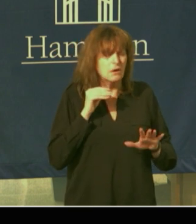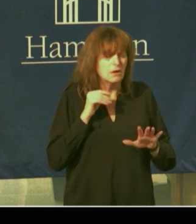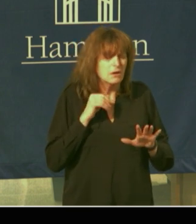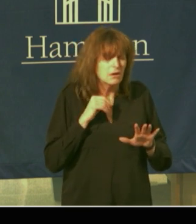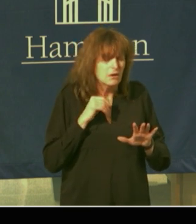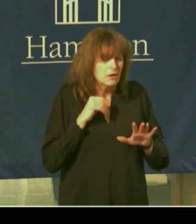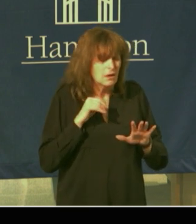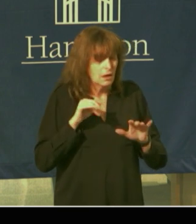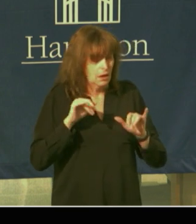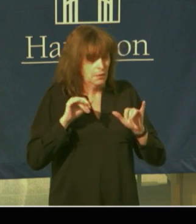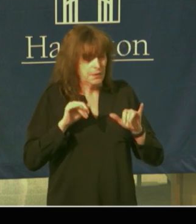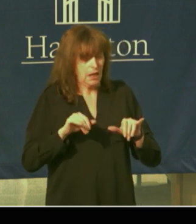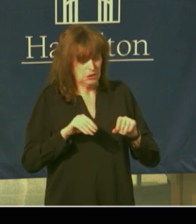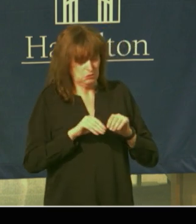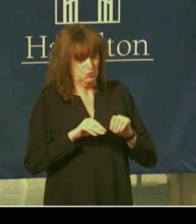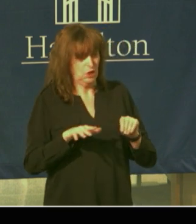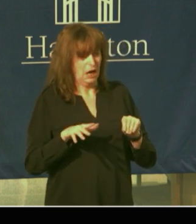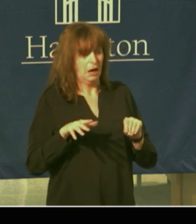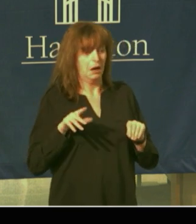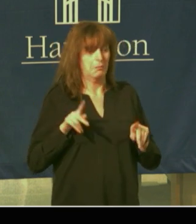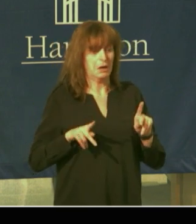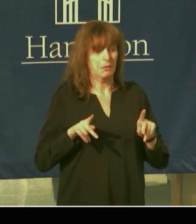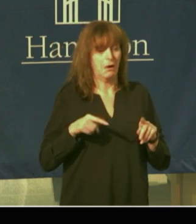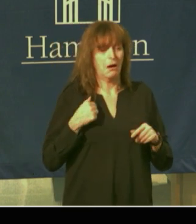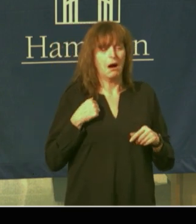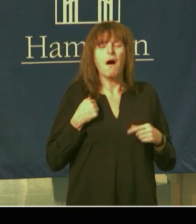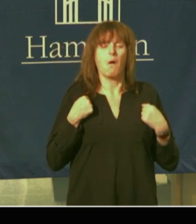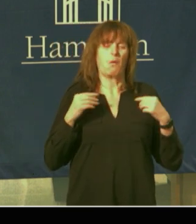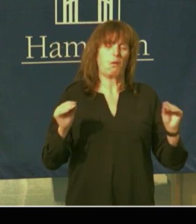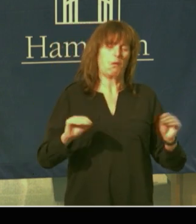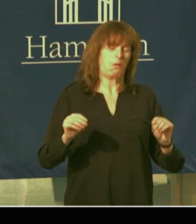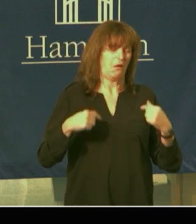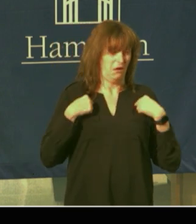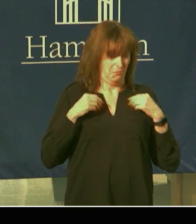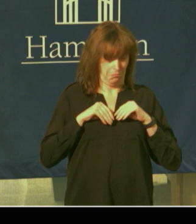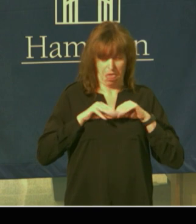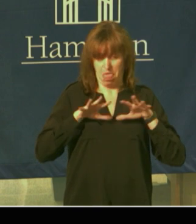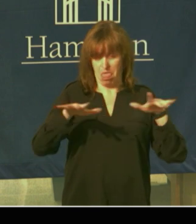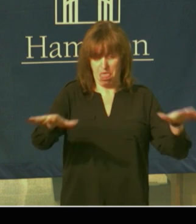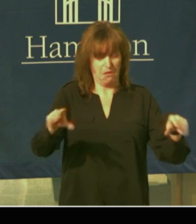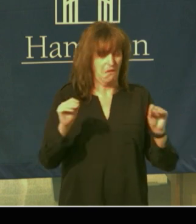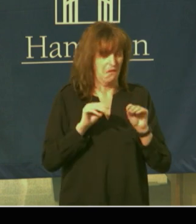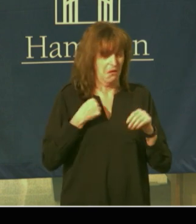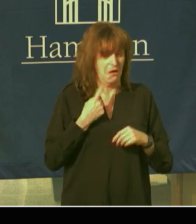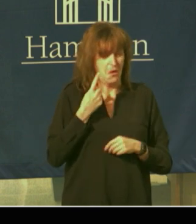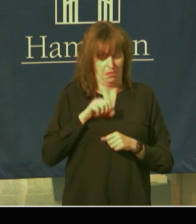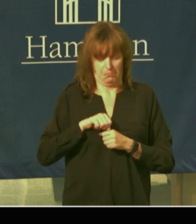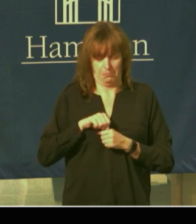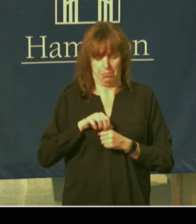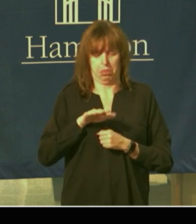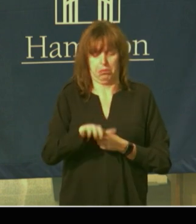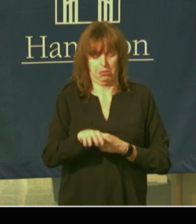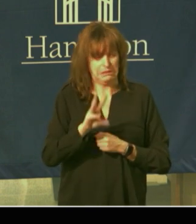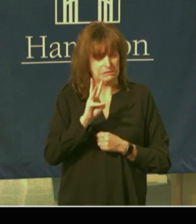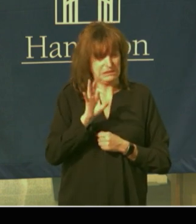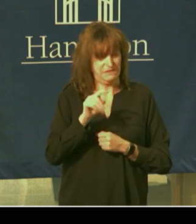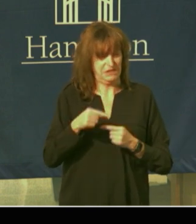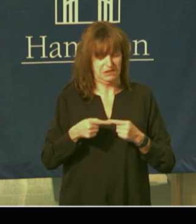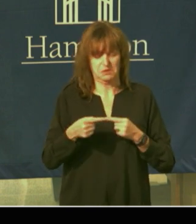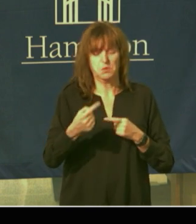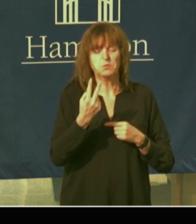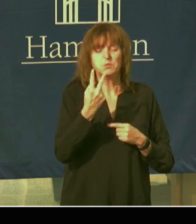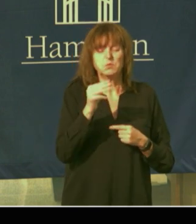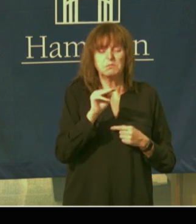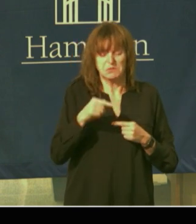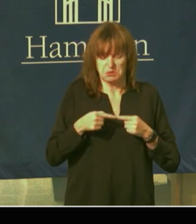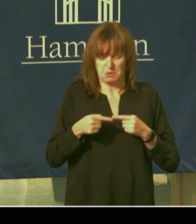it doesn't float in the air, it doesn't get a long way, and that's why people are hearing, stay 6 feet away, stay 2 meters away, because from